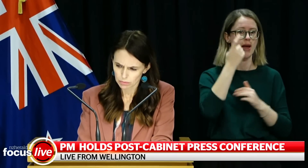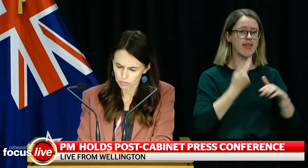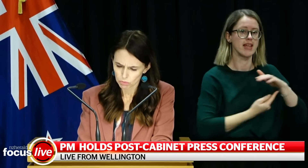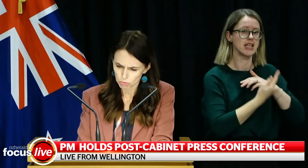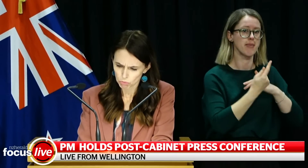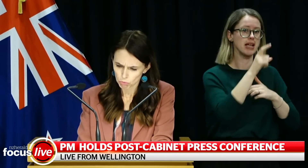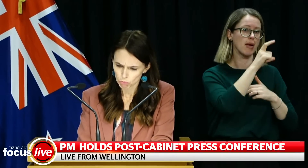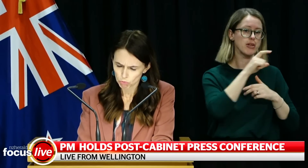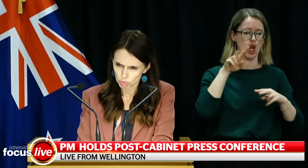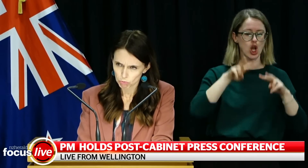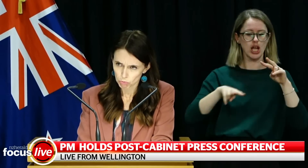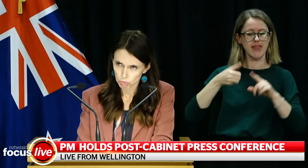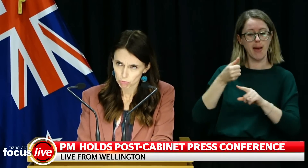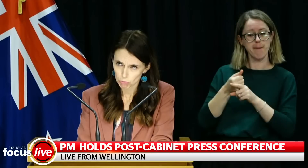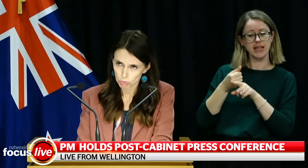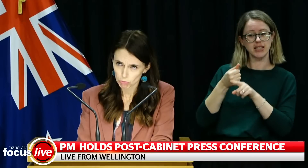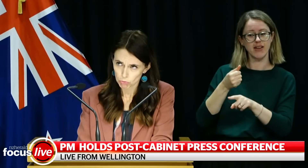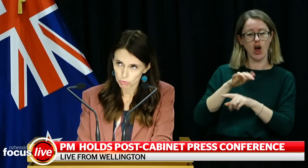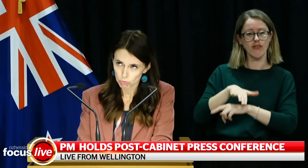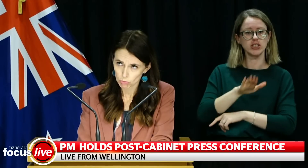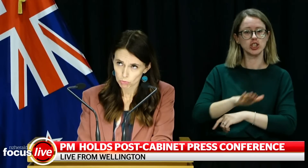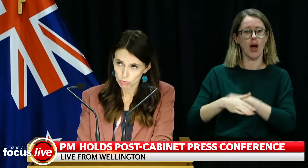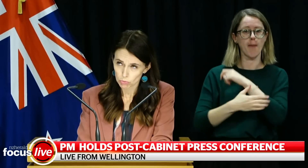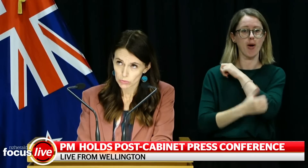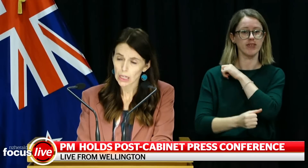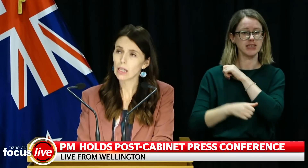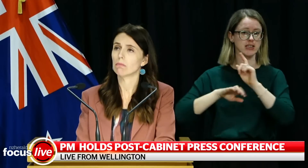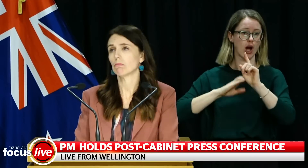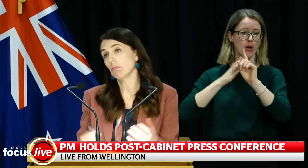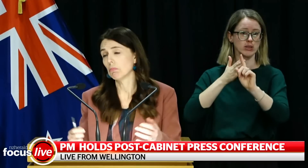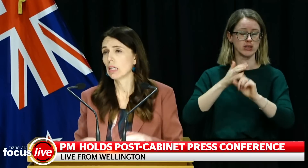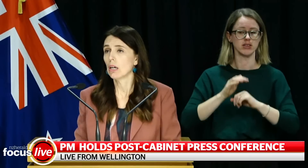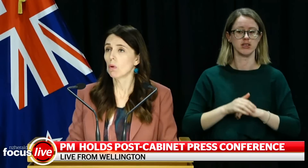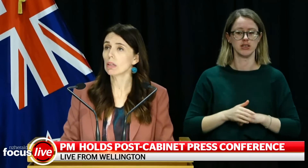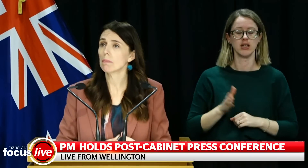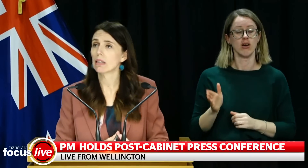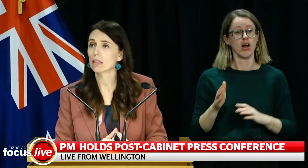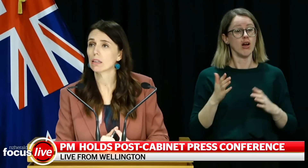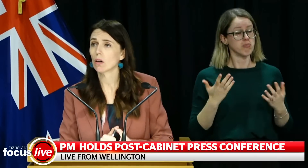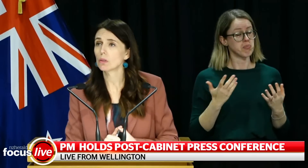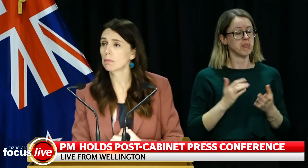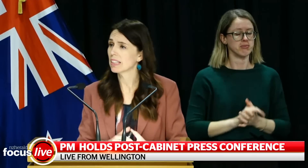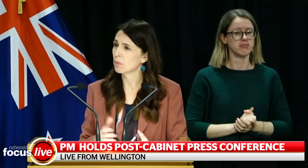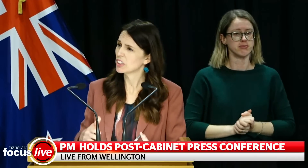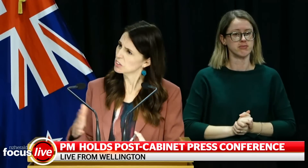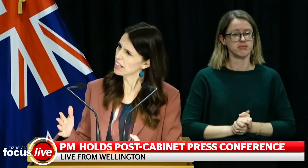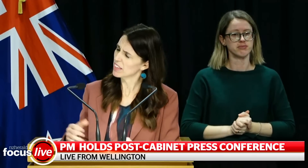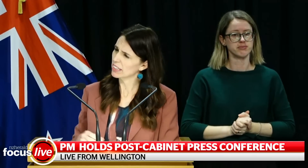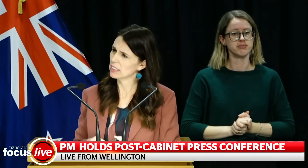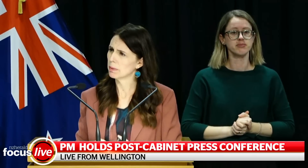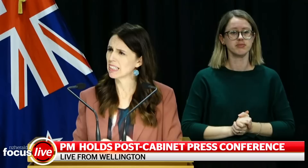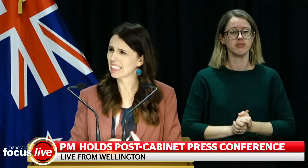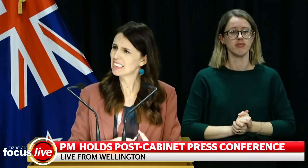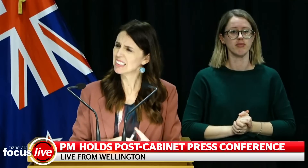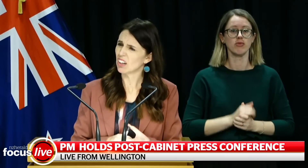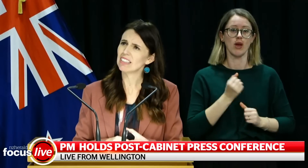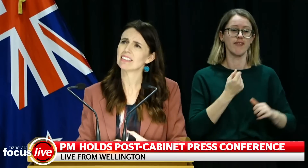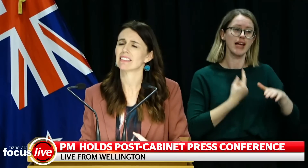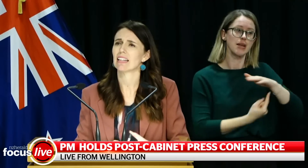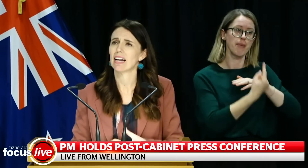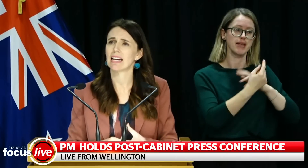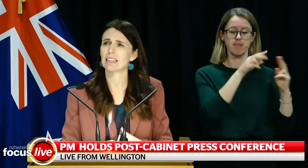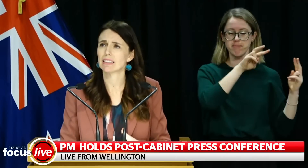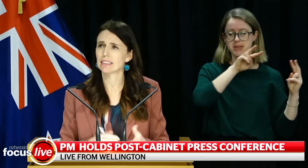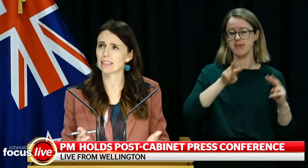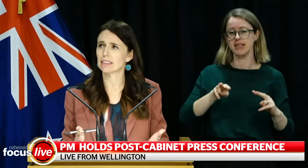sort of look at the impacts of that, particularly on your child poverty ambitions? Well, I mean, ultimately we do have that independent